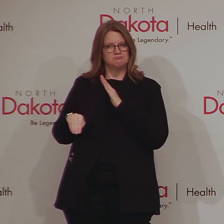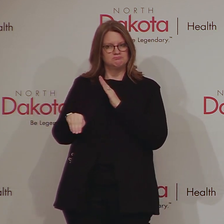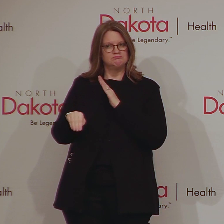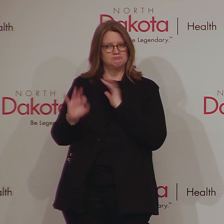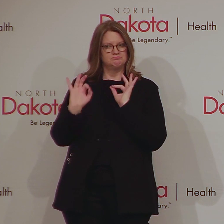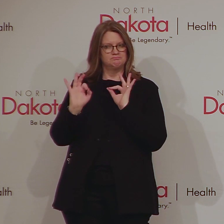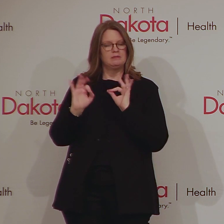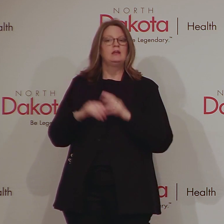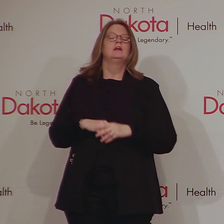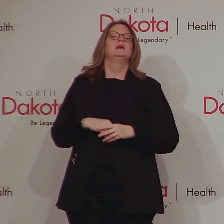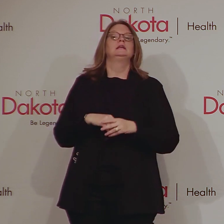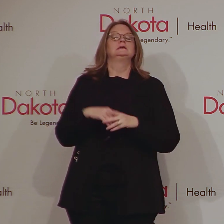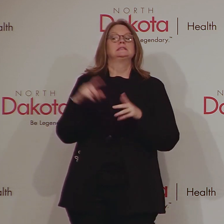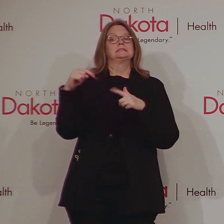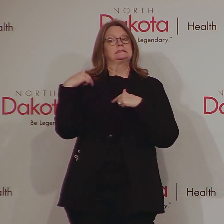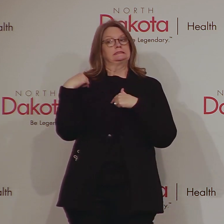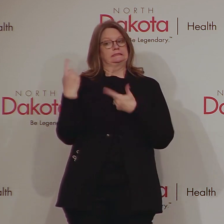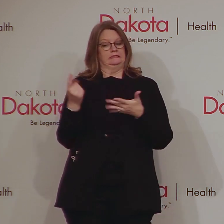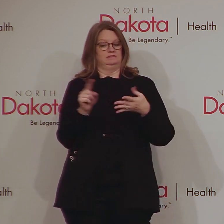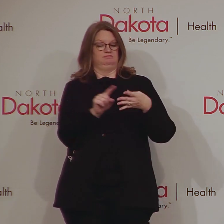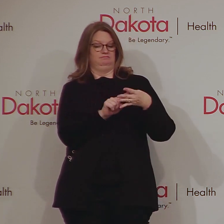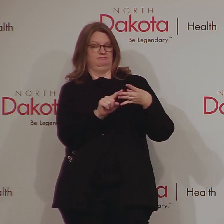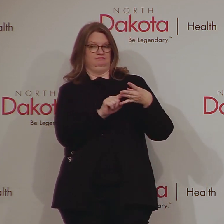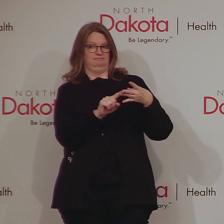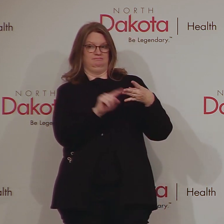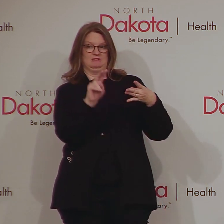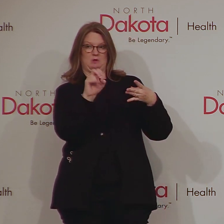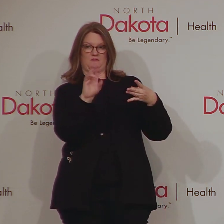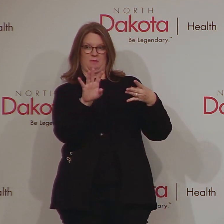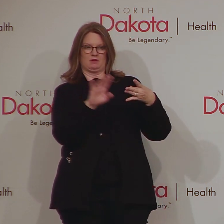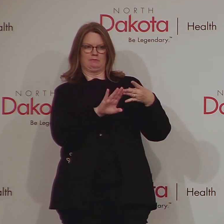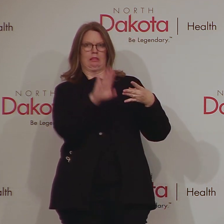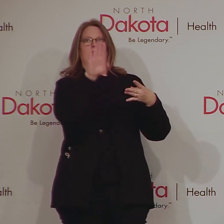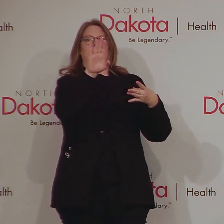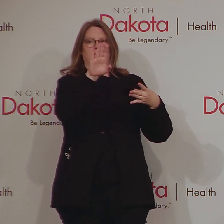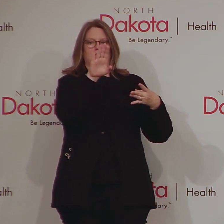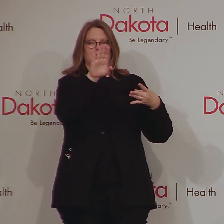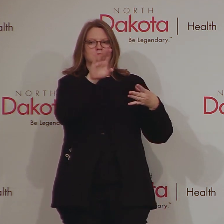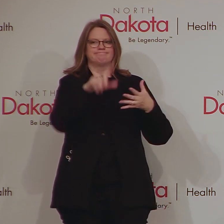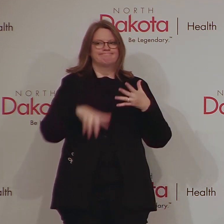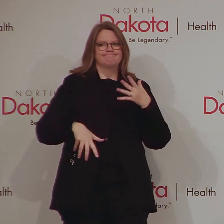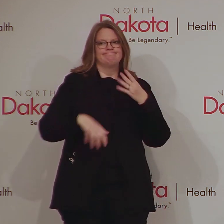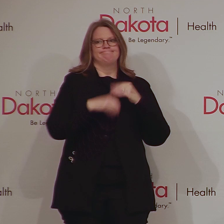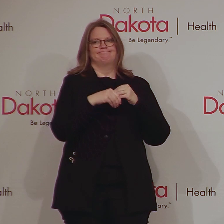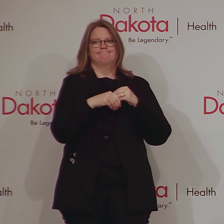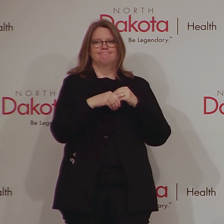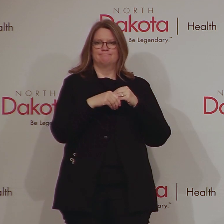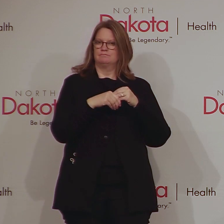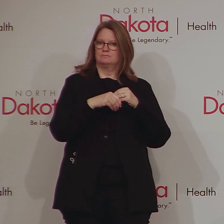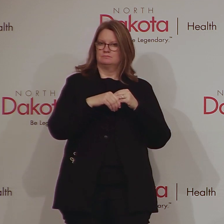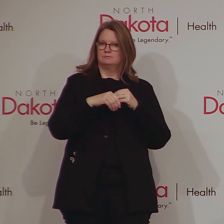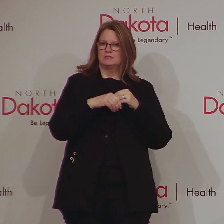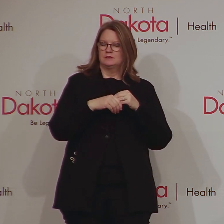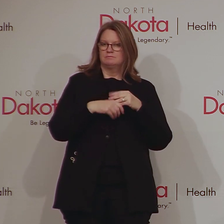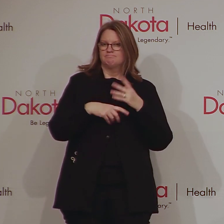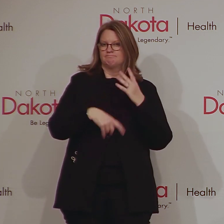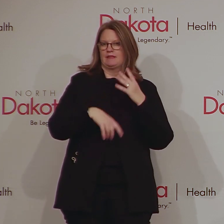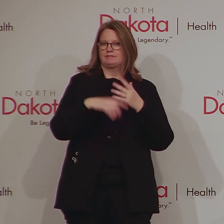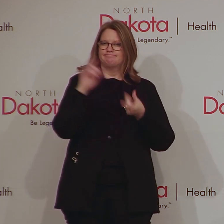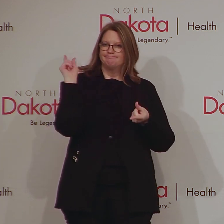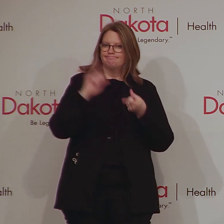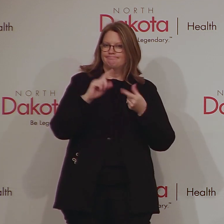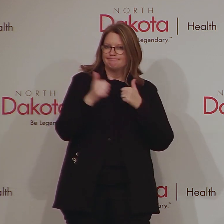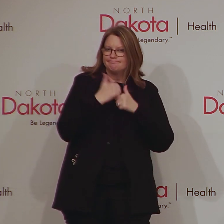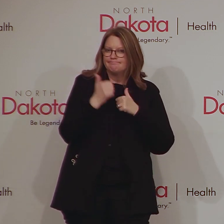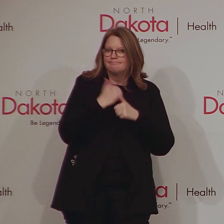direction. Since mid-November, when our numbers peaked and we implemented additional mitigation protocols, our